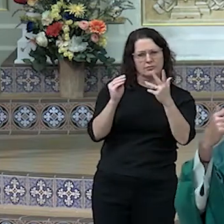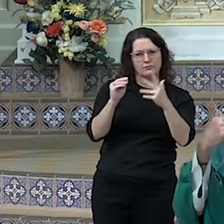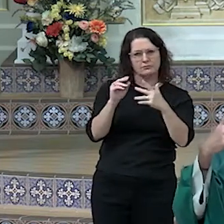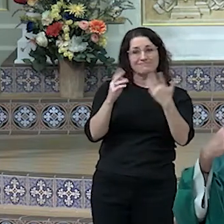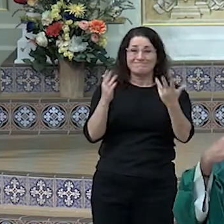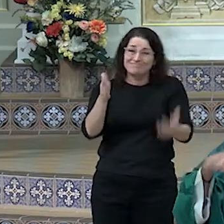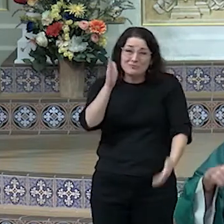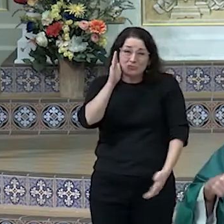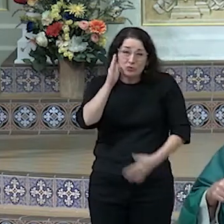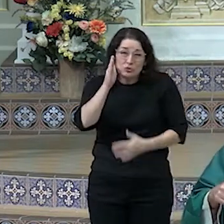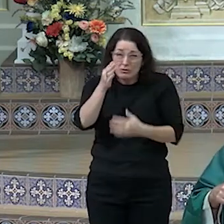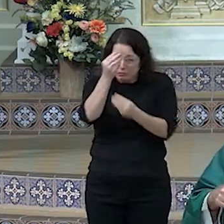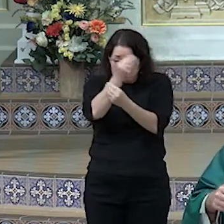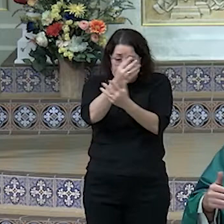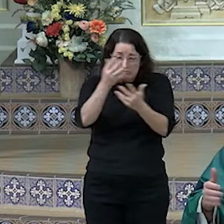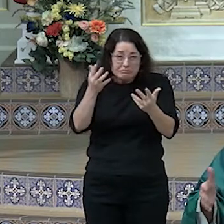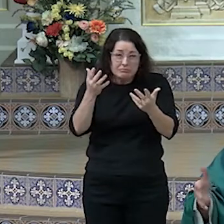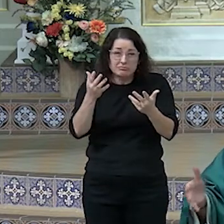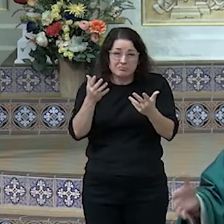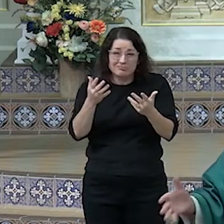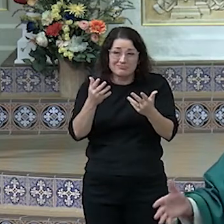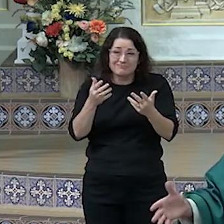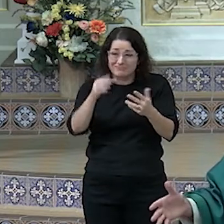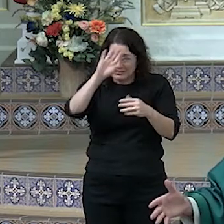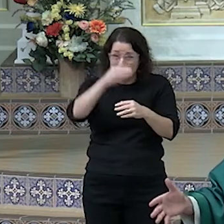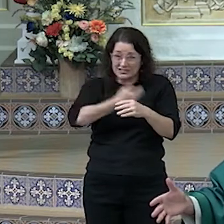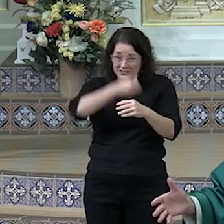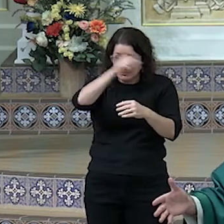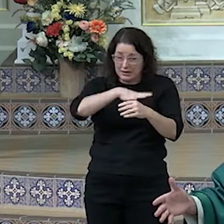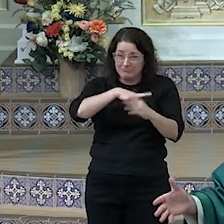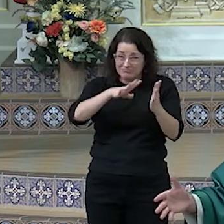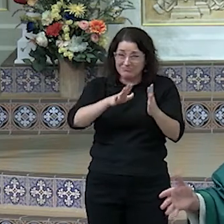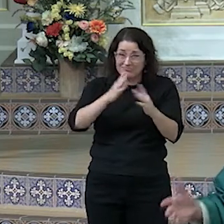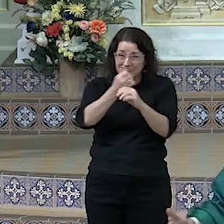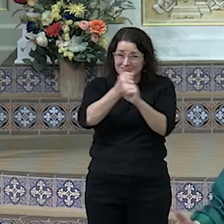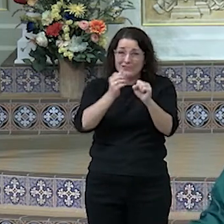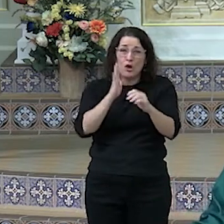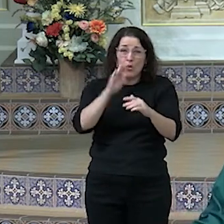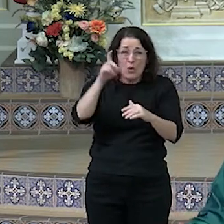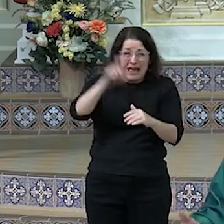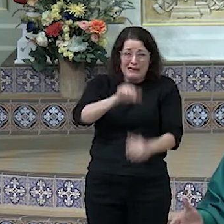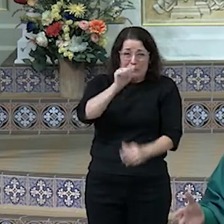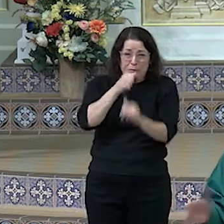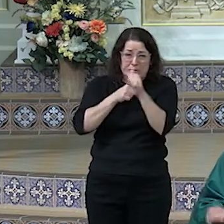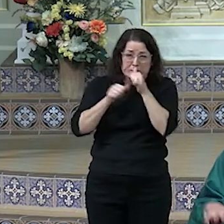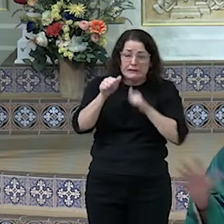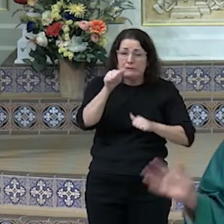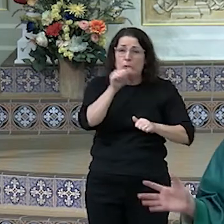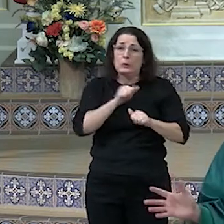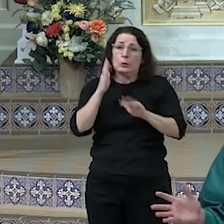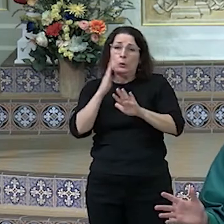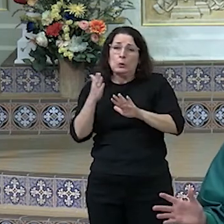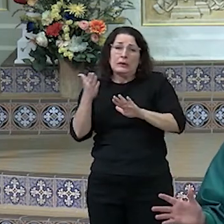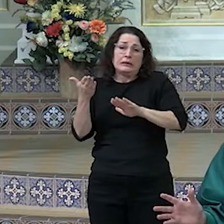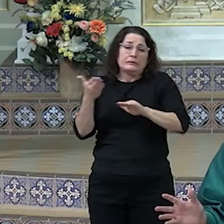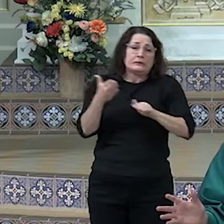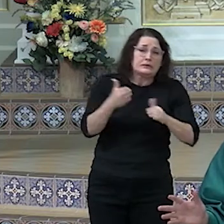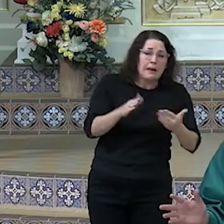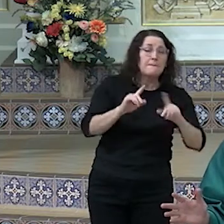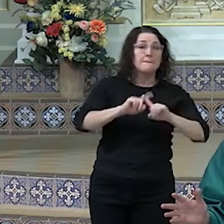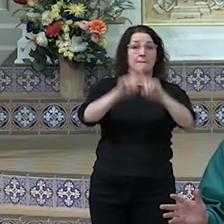the Son of Man was first going to have to suffer, right, be put to death, but then he would rise again.